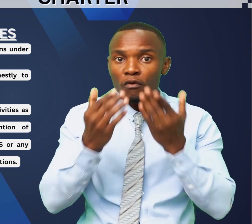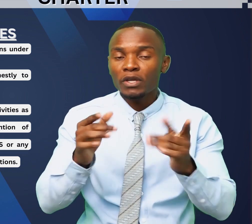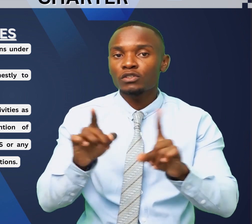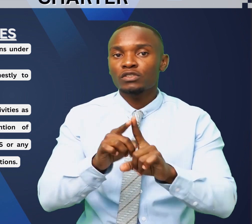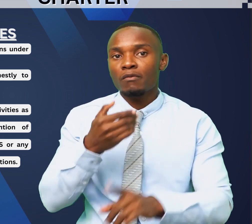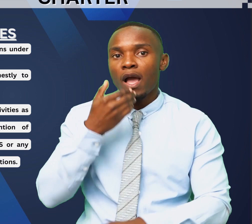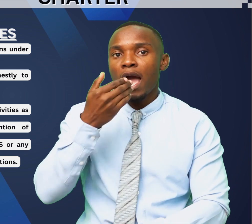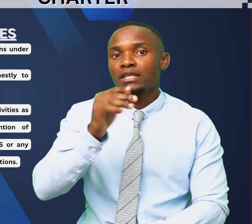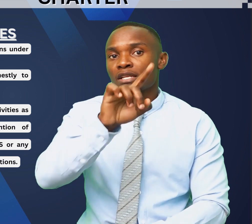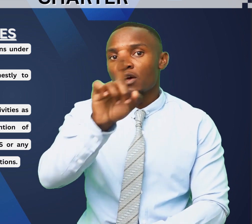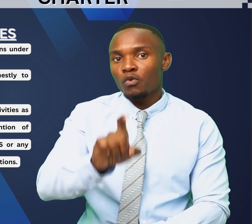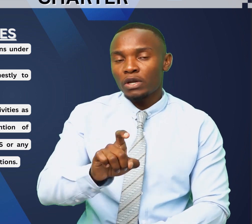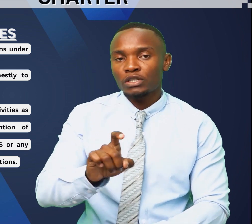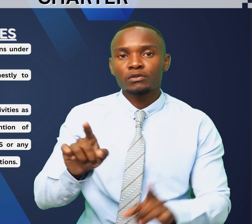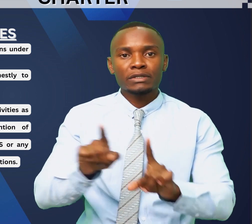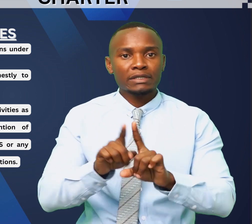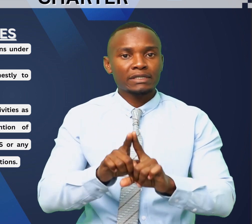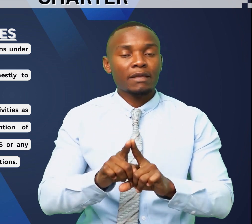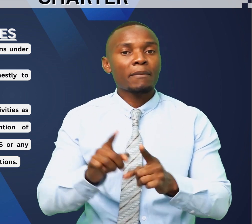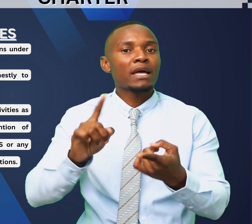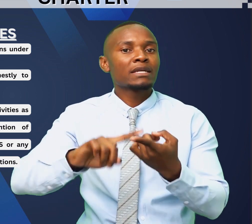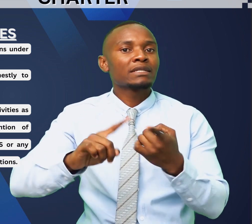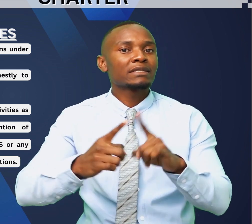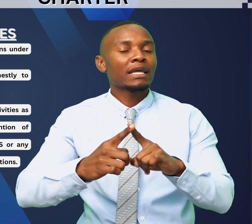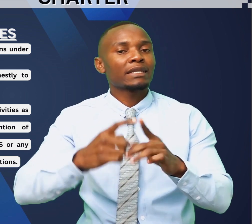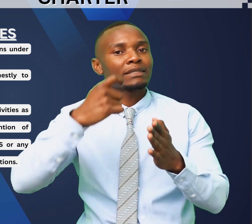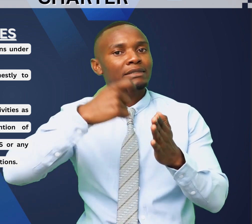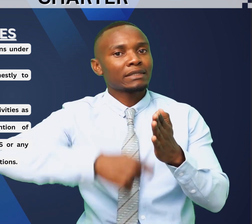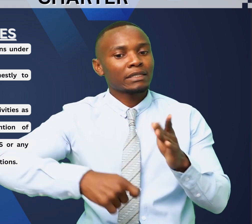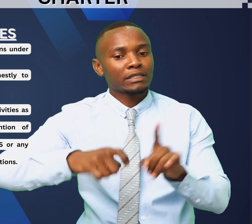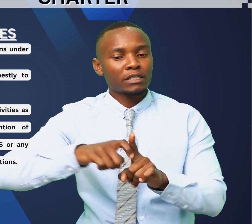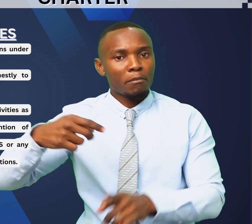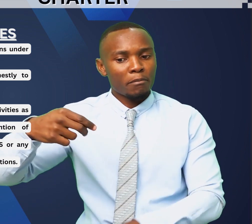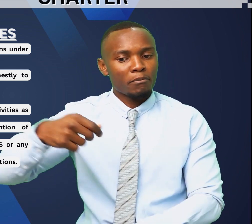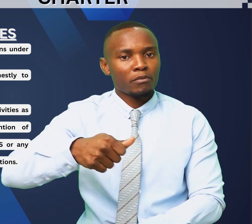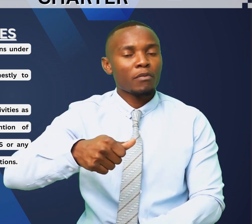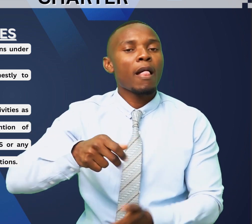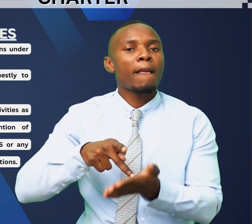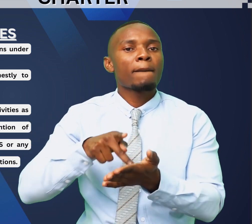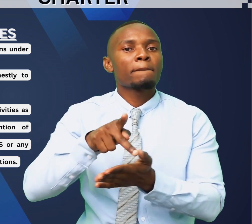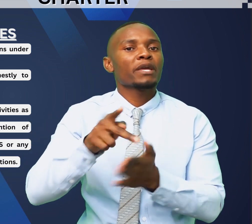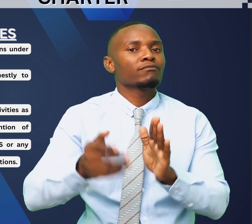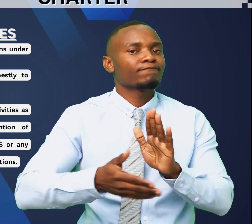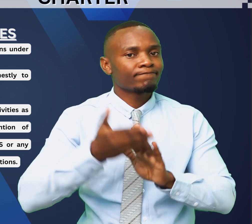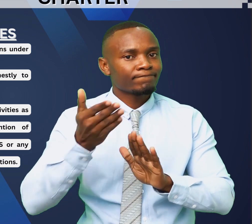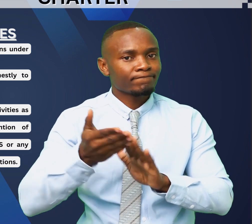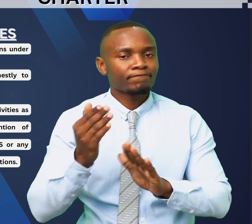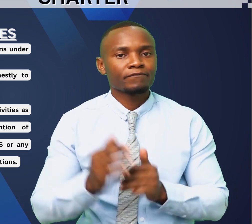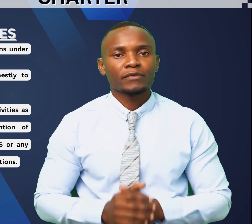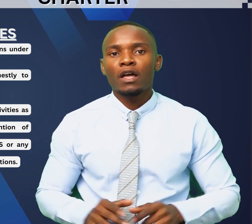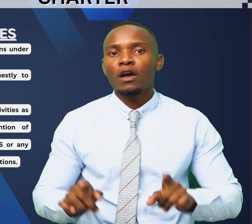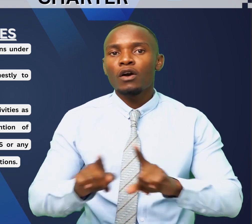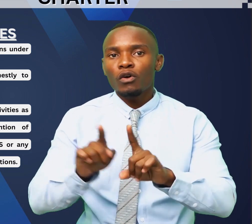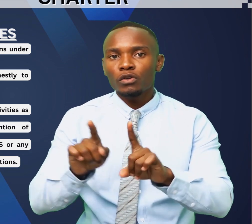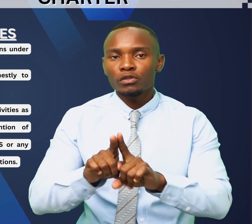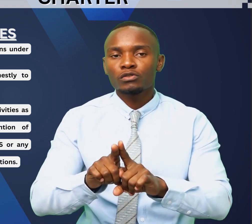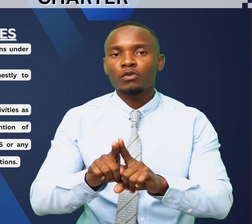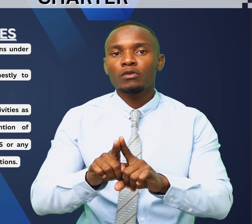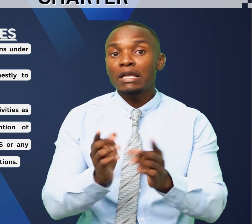queries. Promptly pay standards levy and penalties as applicable. Promptly pay for services